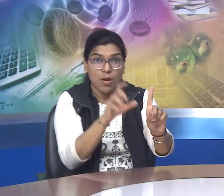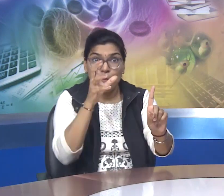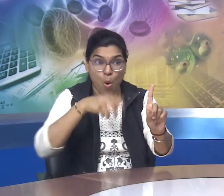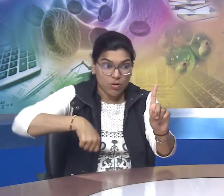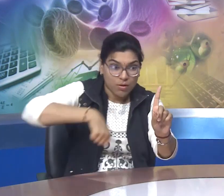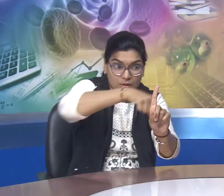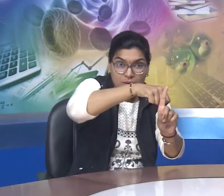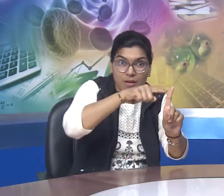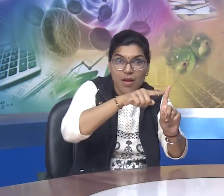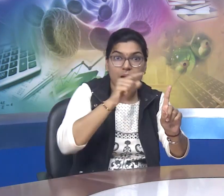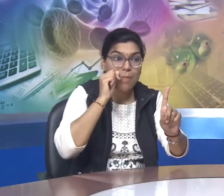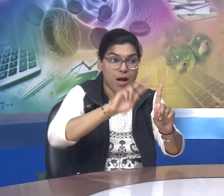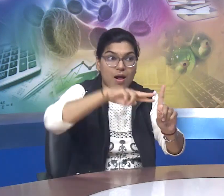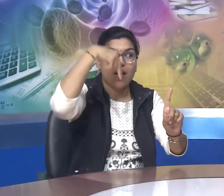the boy.